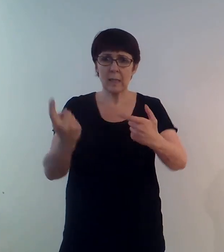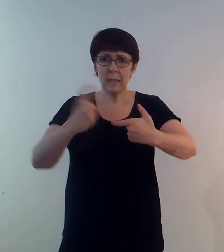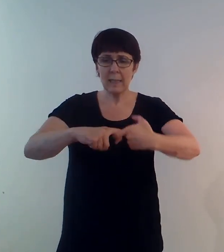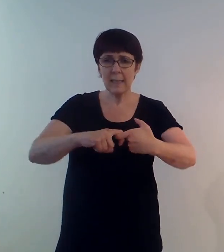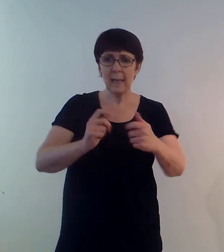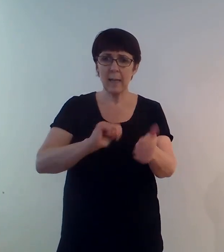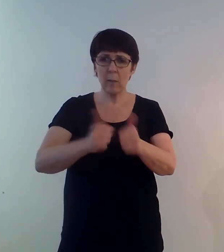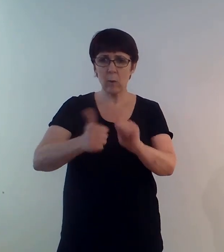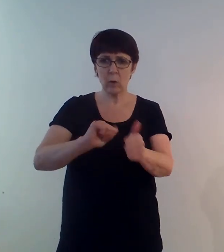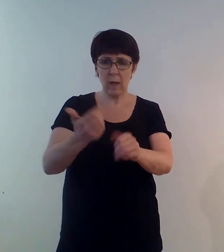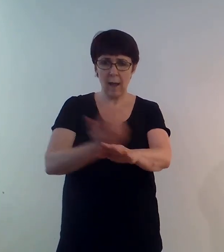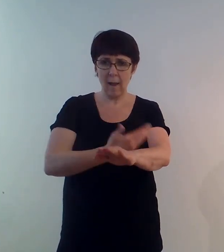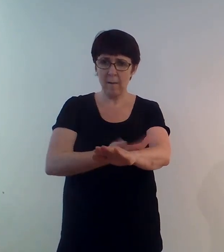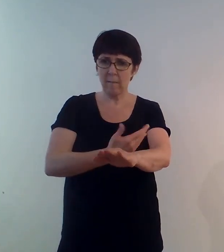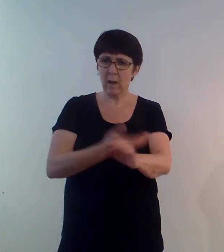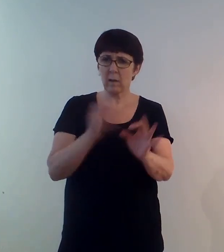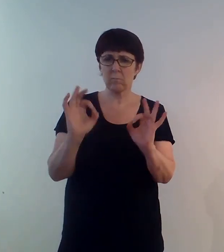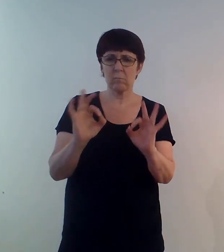incredible. So again, getting that in your daily routine is